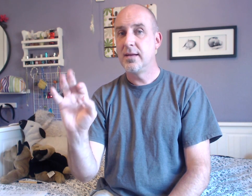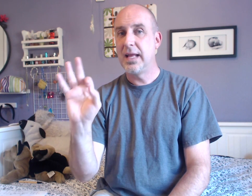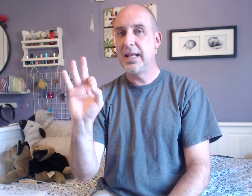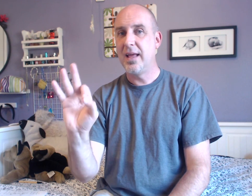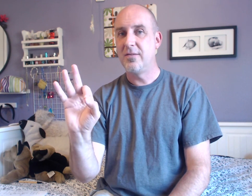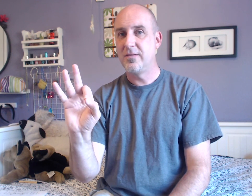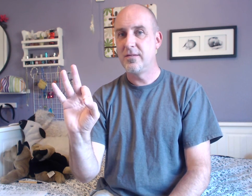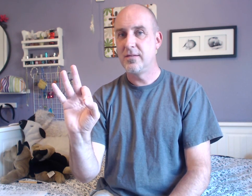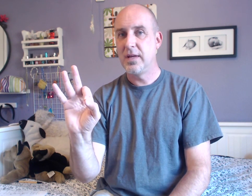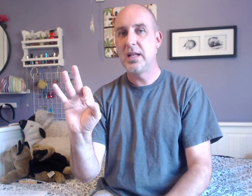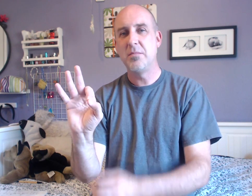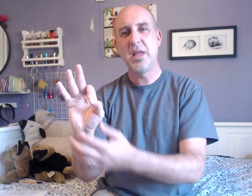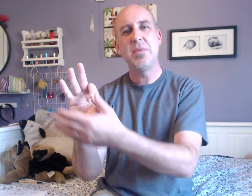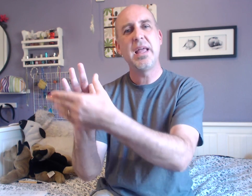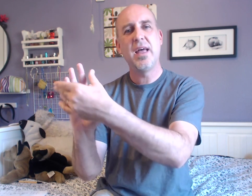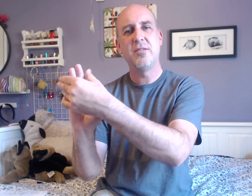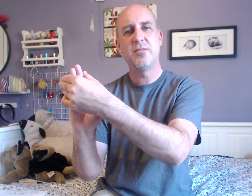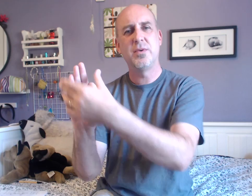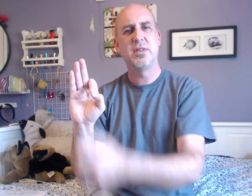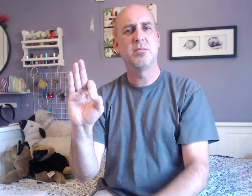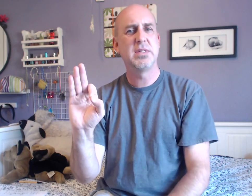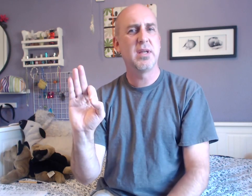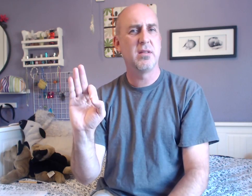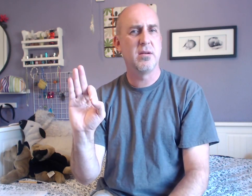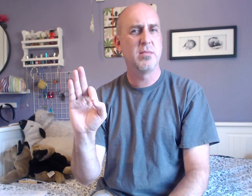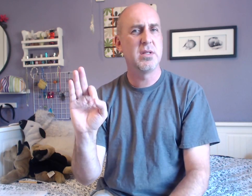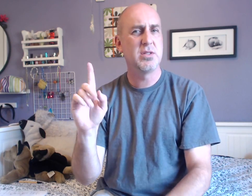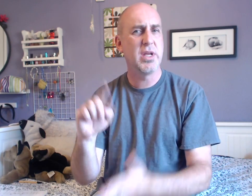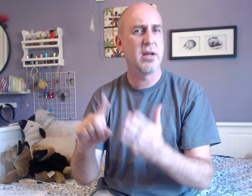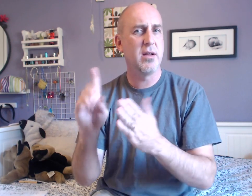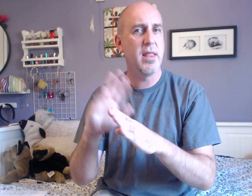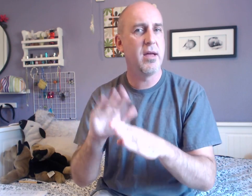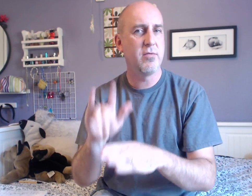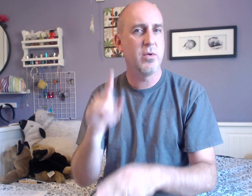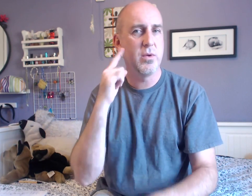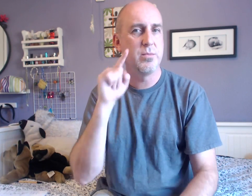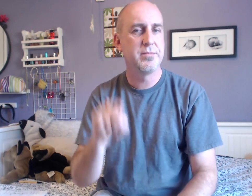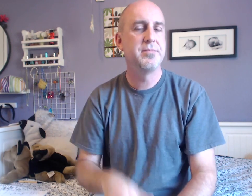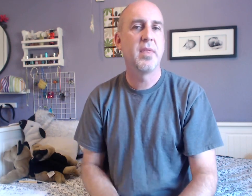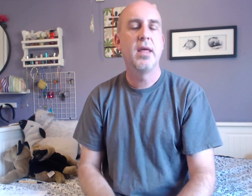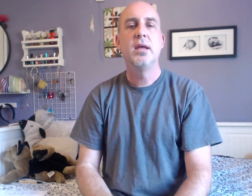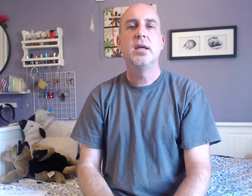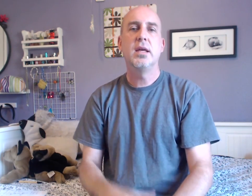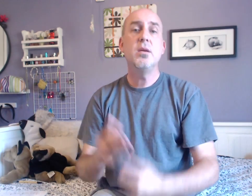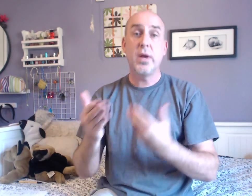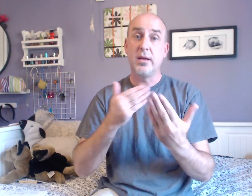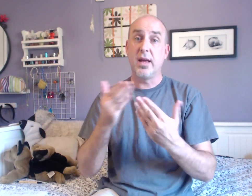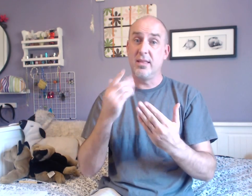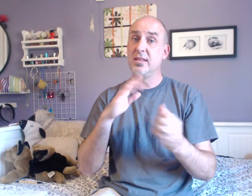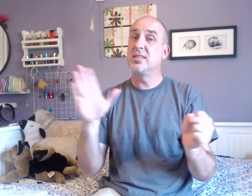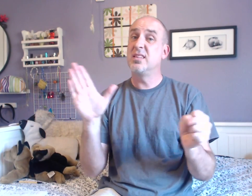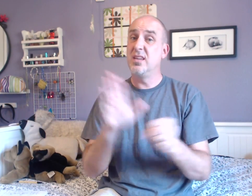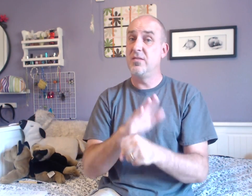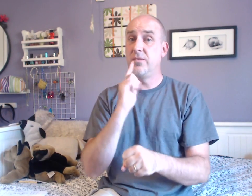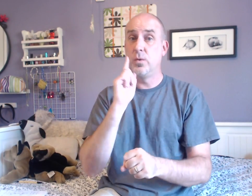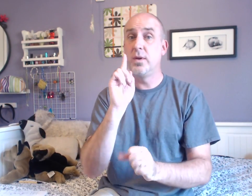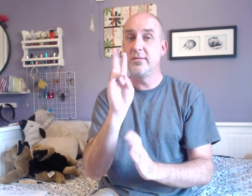and F. And it may be F with them together. I'm going to check on that for you. Anyway, I think that's enough for one